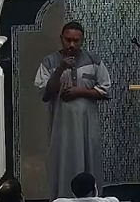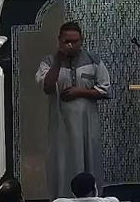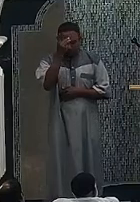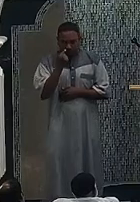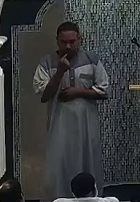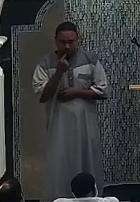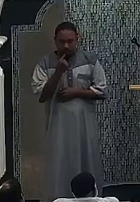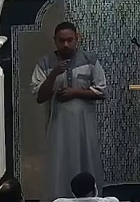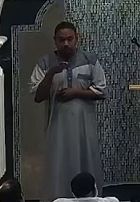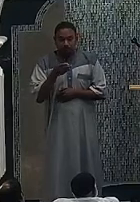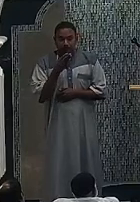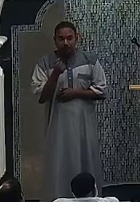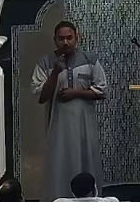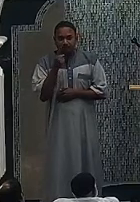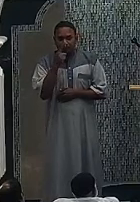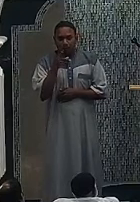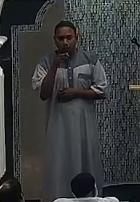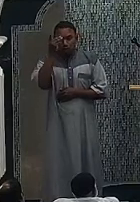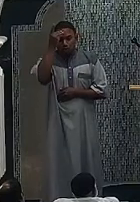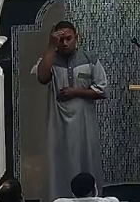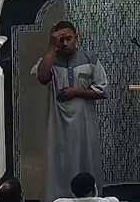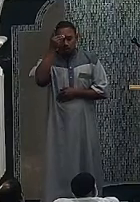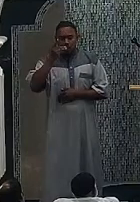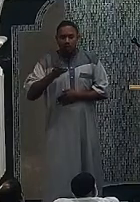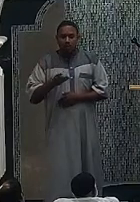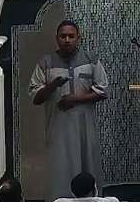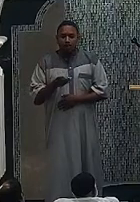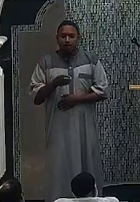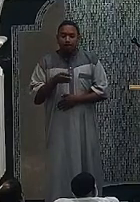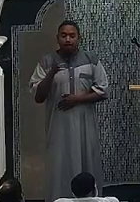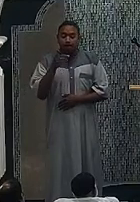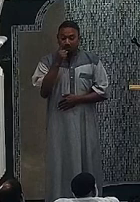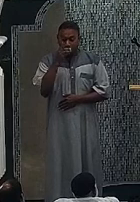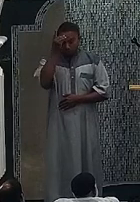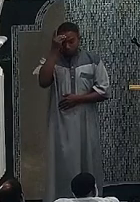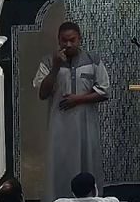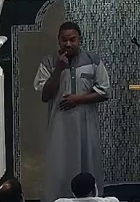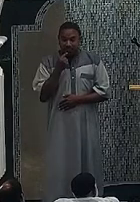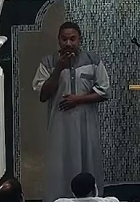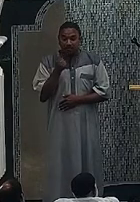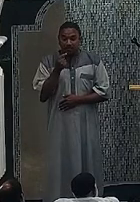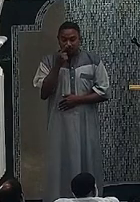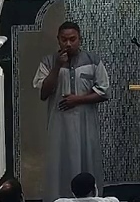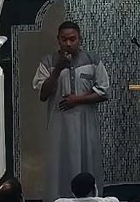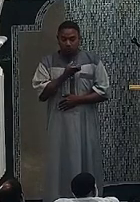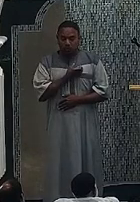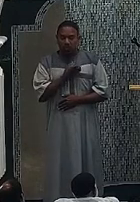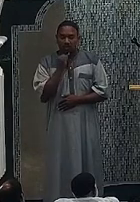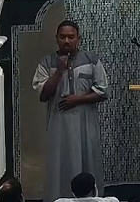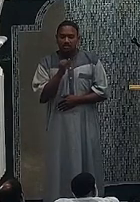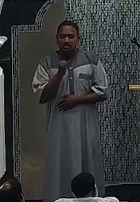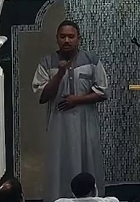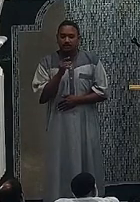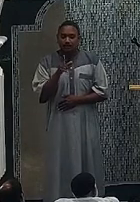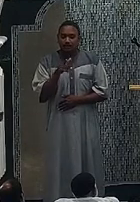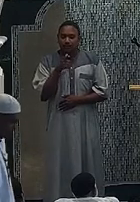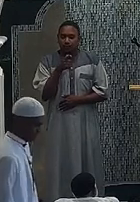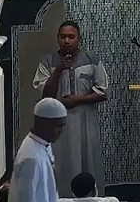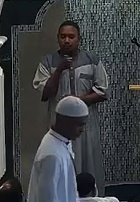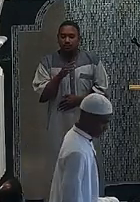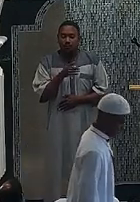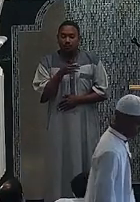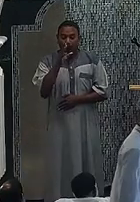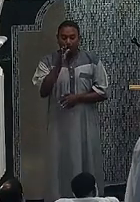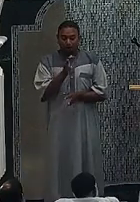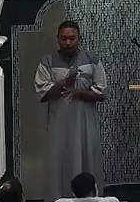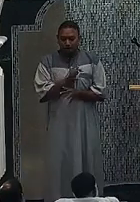what the meaning is, but they can say mama, papa, you know. And this is a problem for the